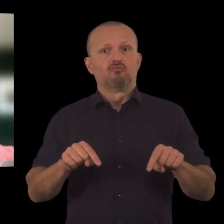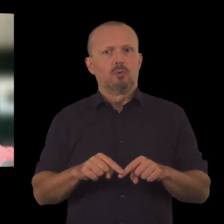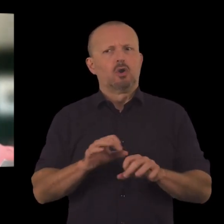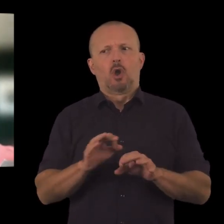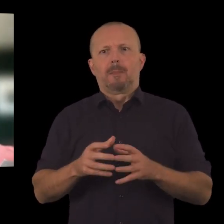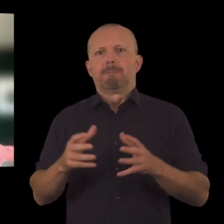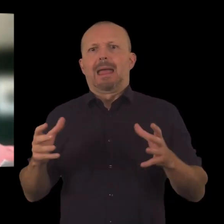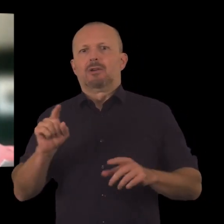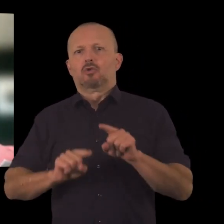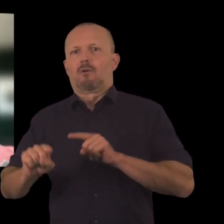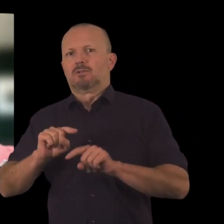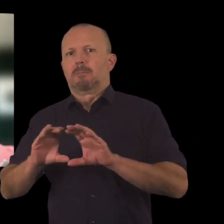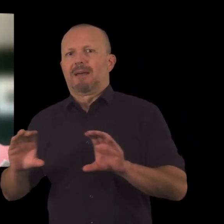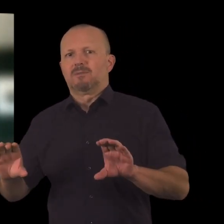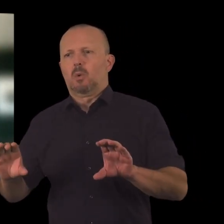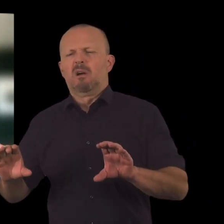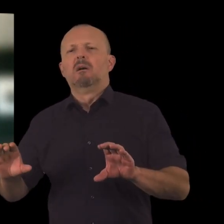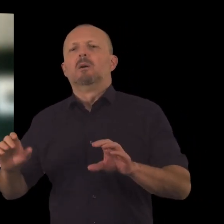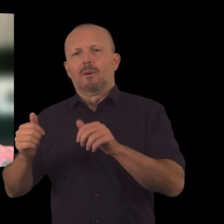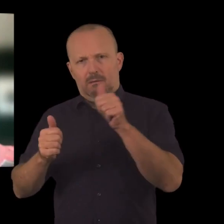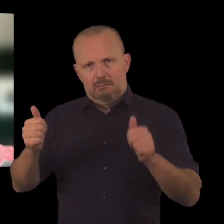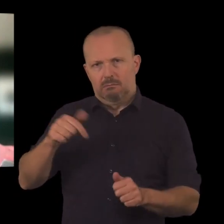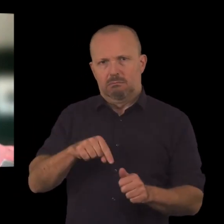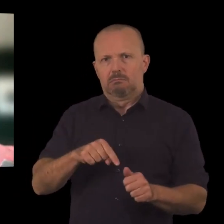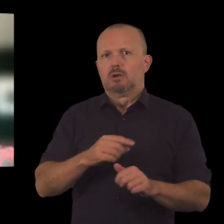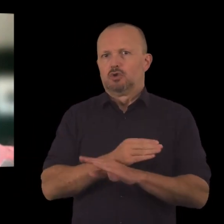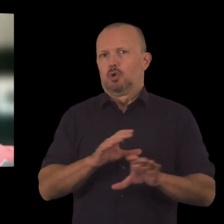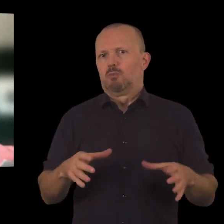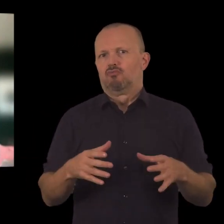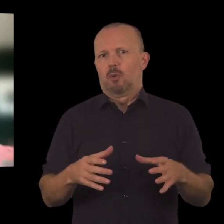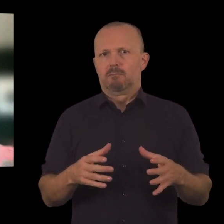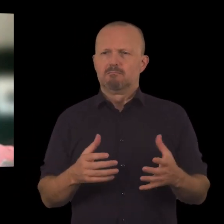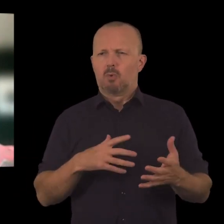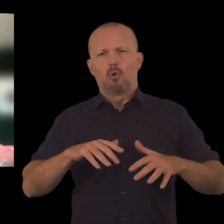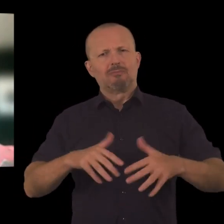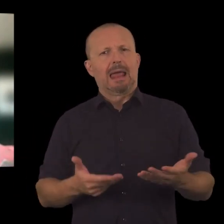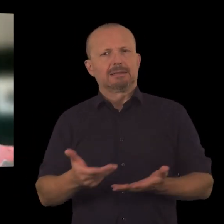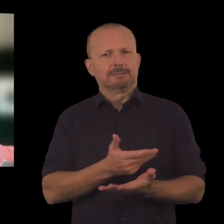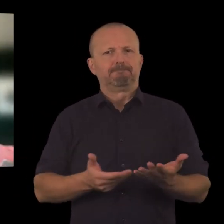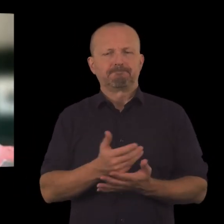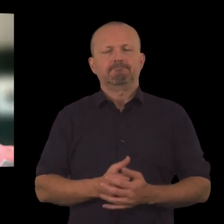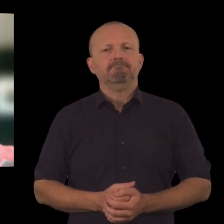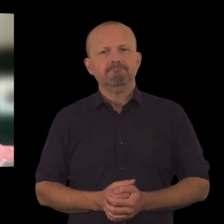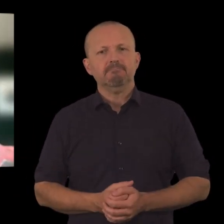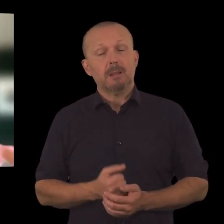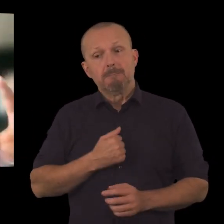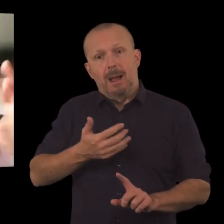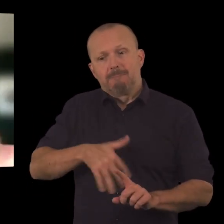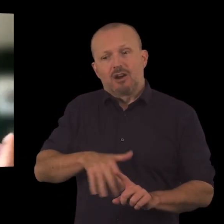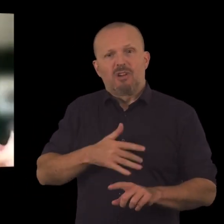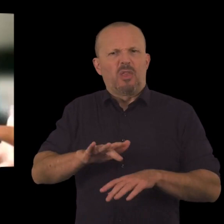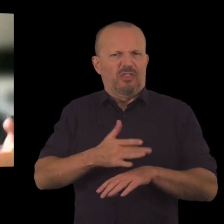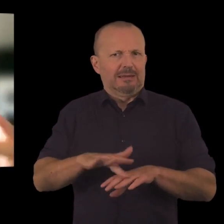instead of me talking heaps, which I'm doing at the moment, I would love it to be more of a conversation. And part of the reason we're in